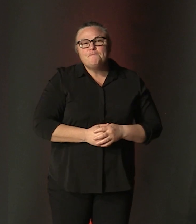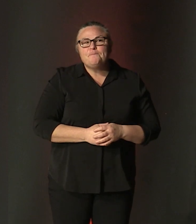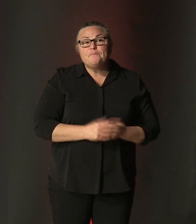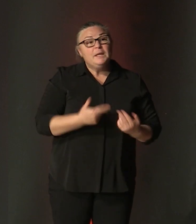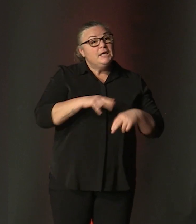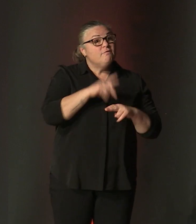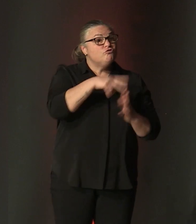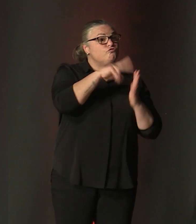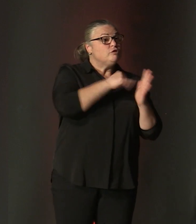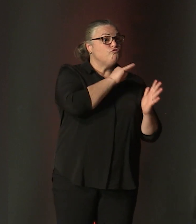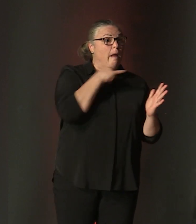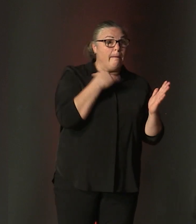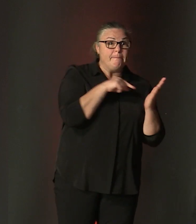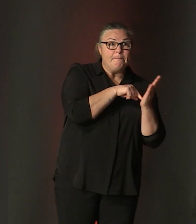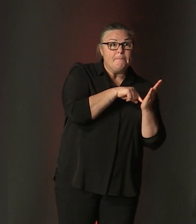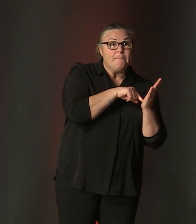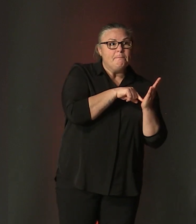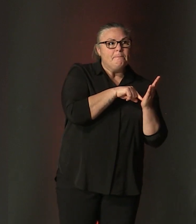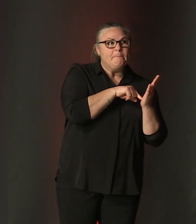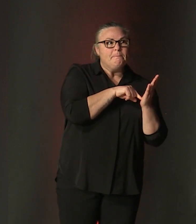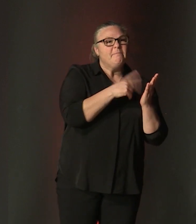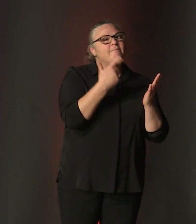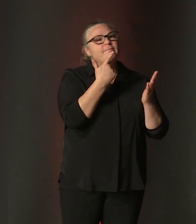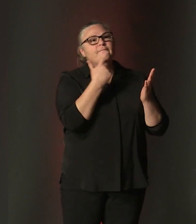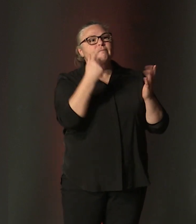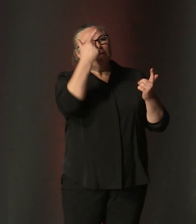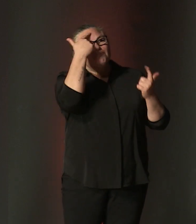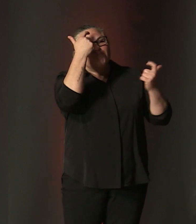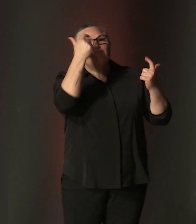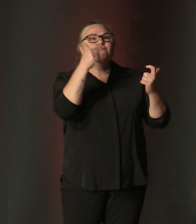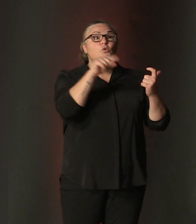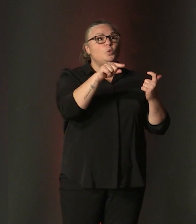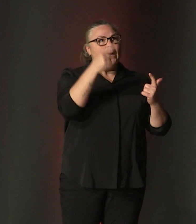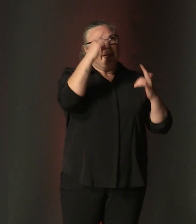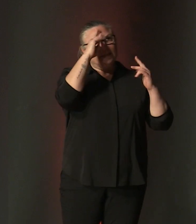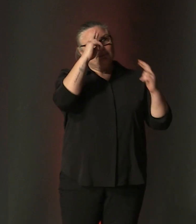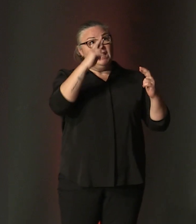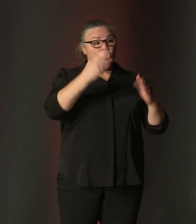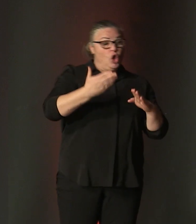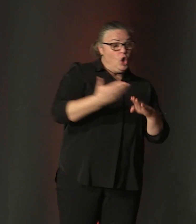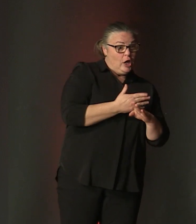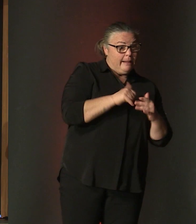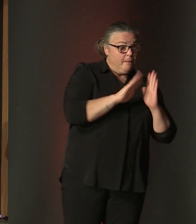If you're reading crime fiction, you will expect a crime to happen early on.